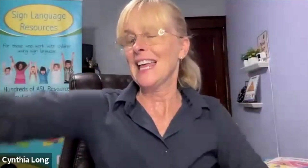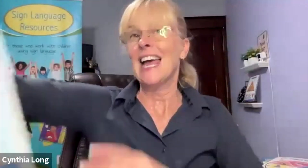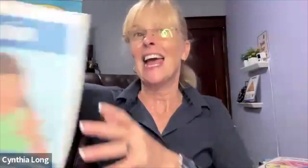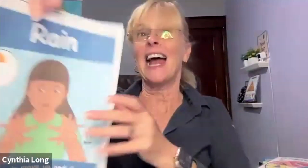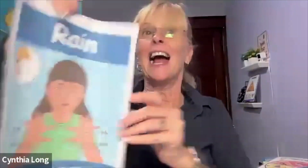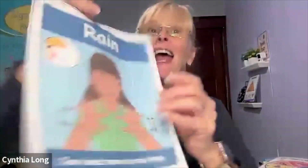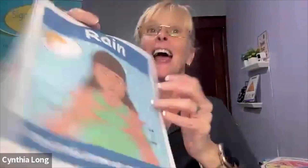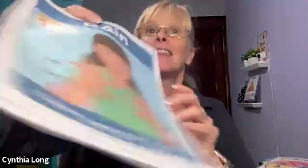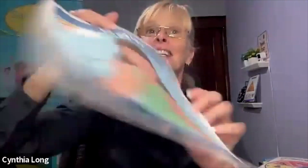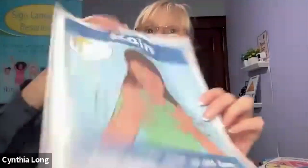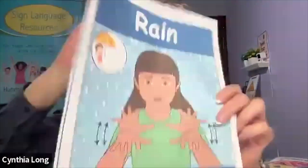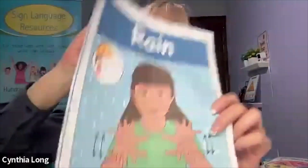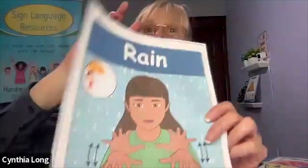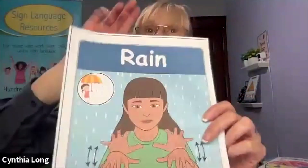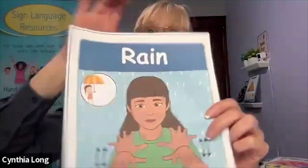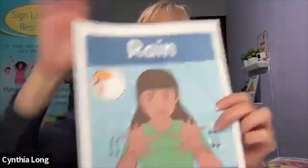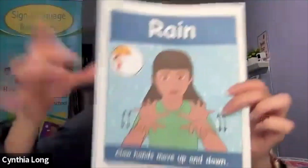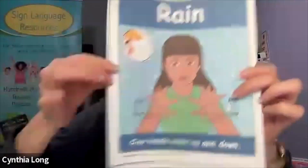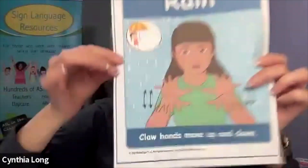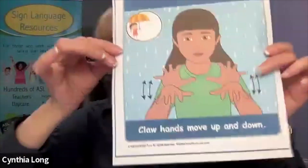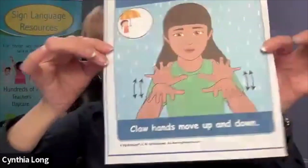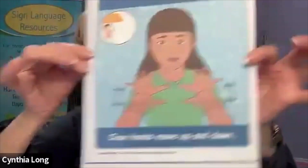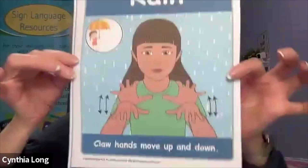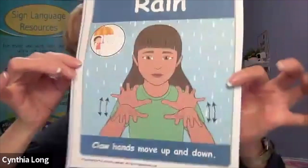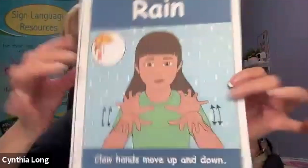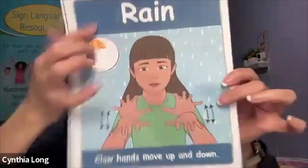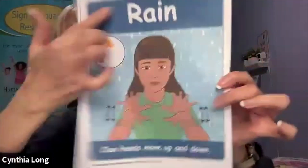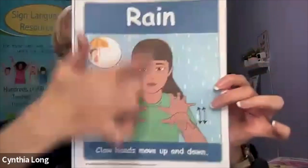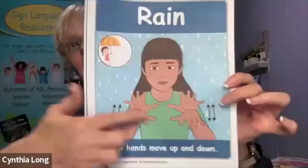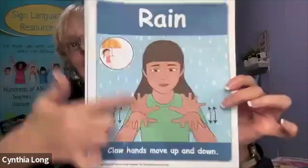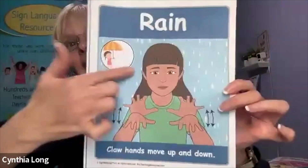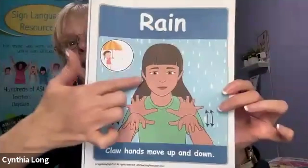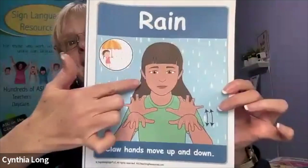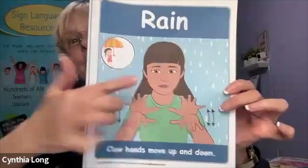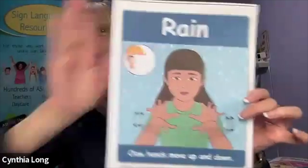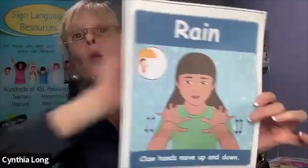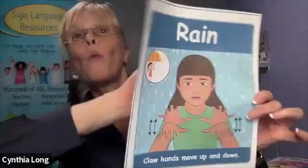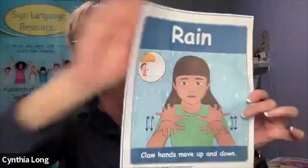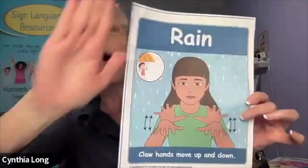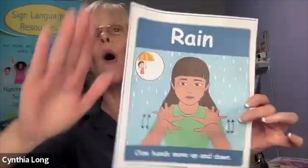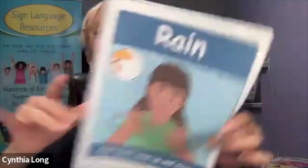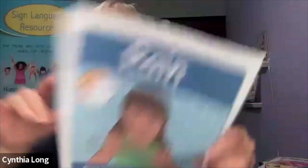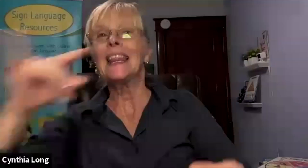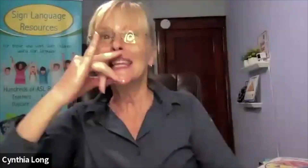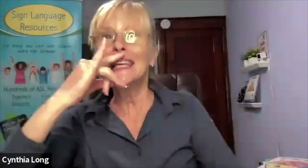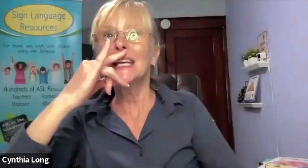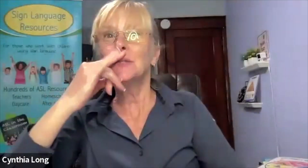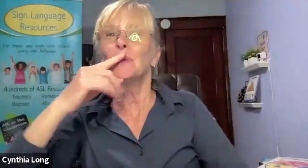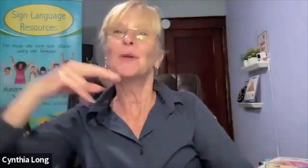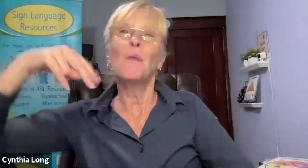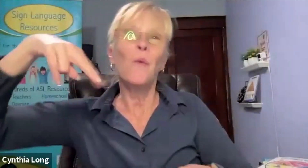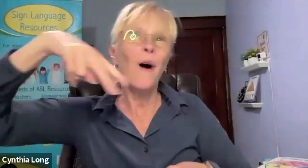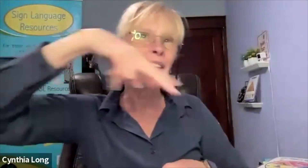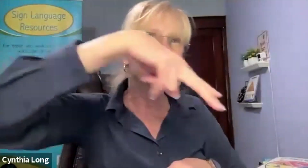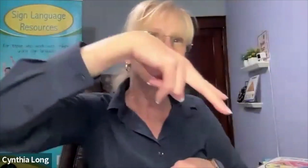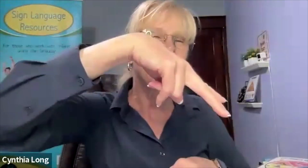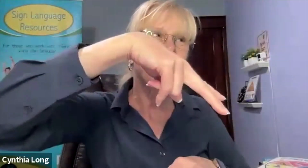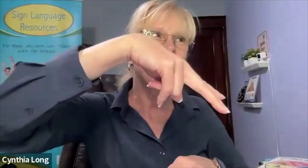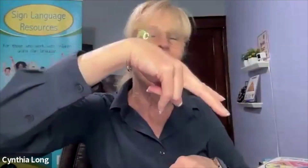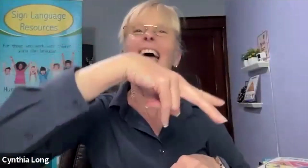and I had this wall chart, okay? I had this on the wall. Then the kids would walk over there